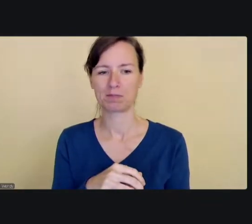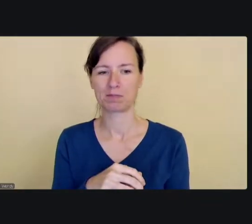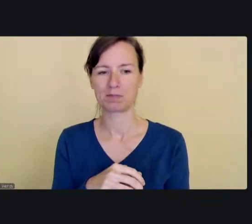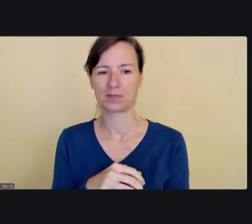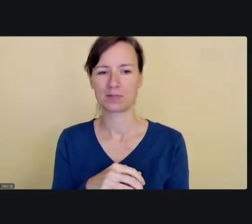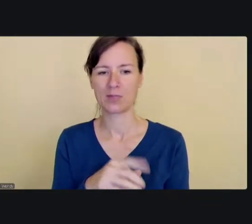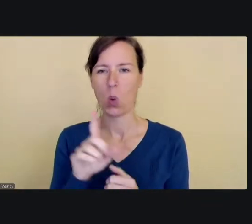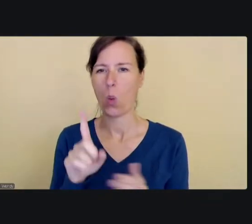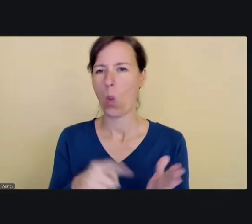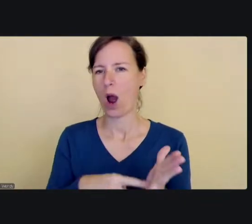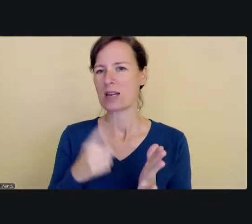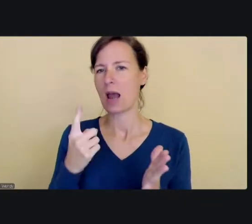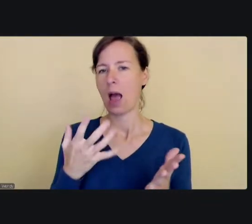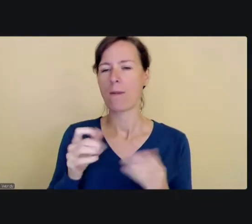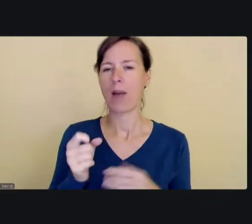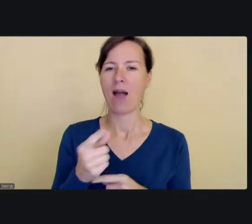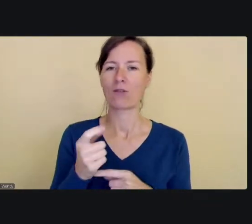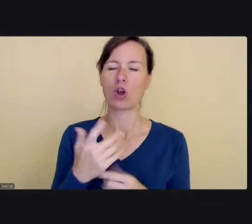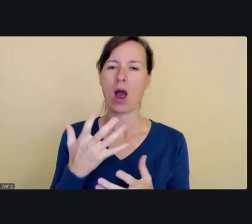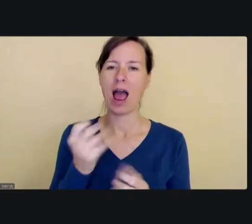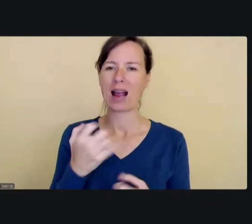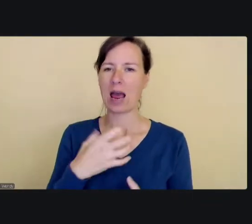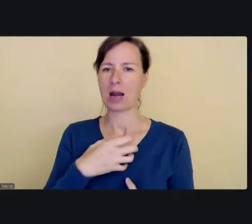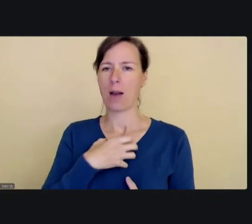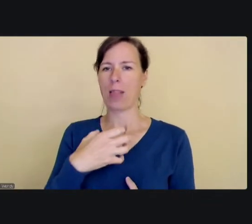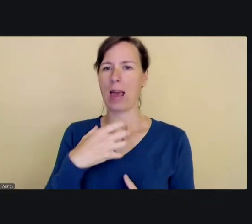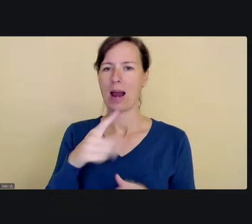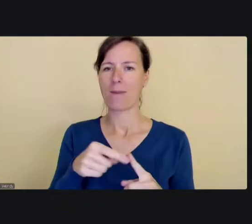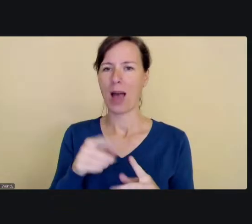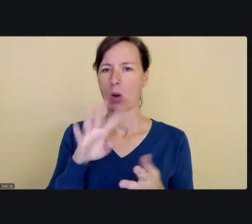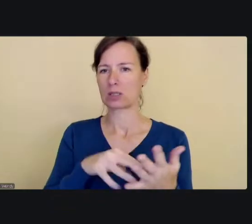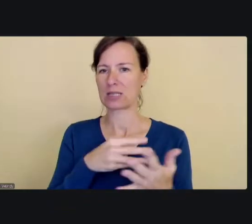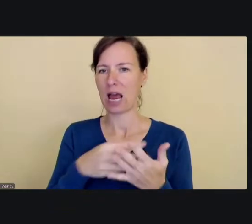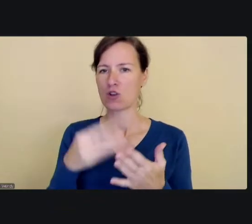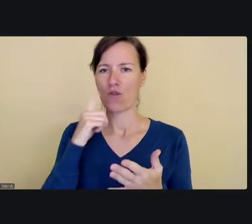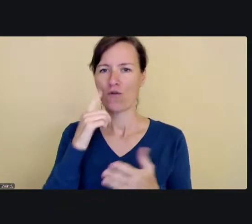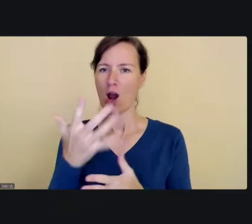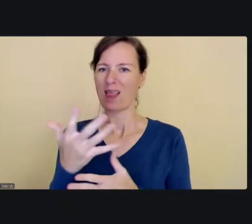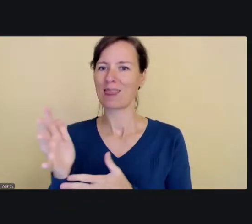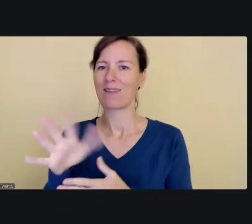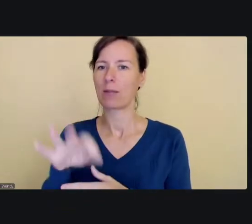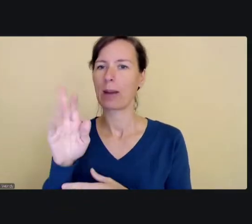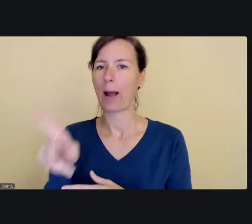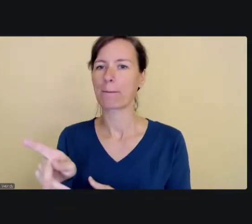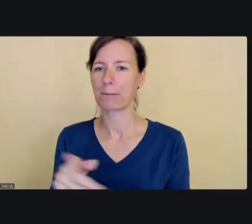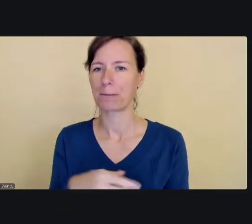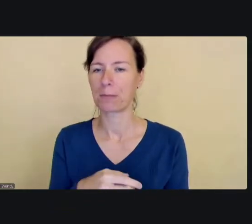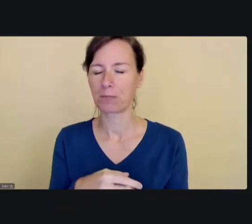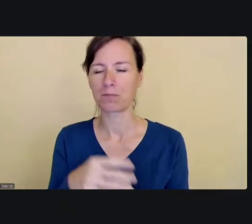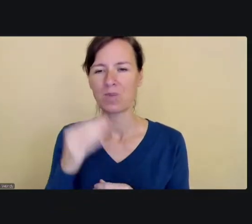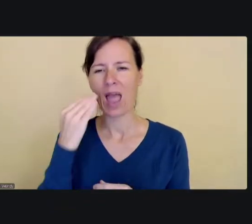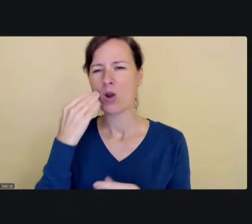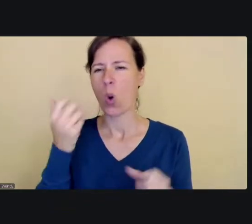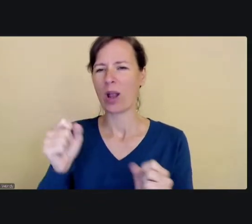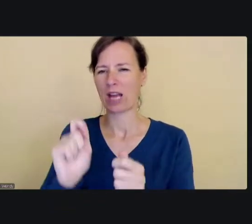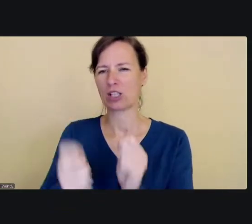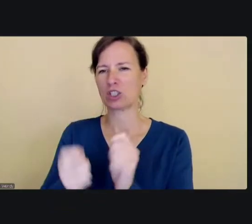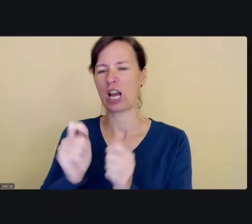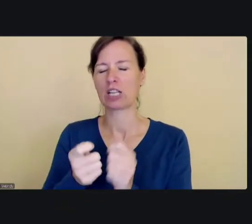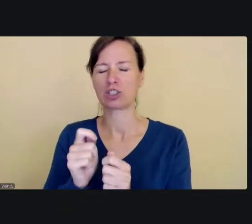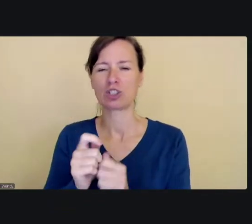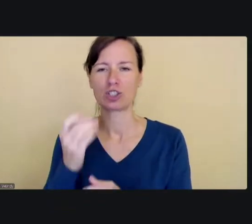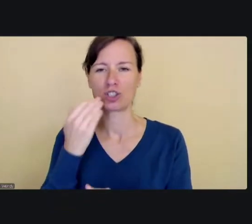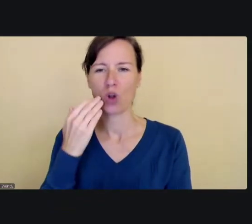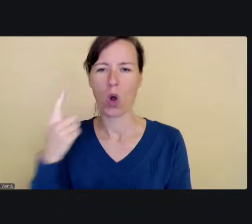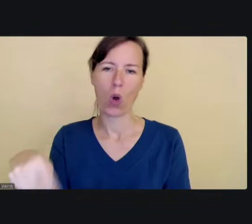I get a complaint about the schedule for the leaf pickup. And I know that it's subject to change. We all know that, but I think that we have